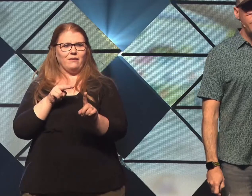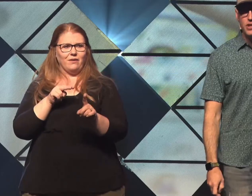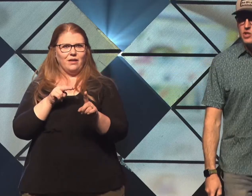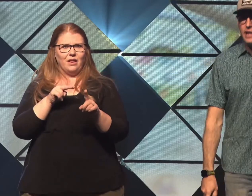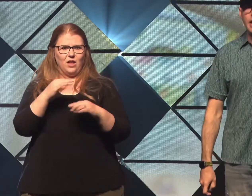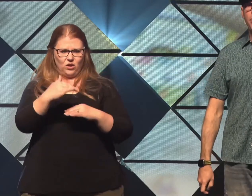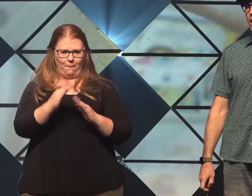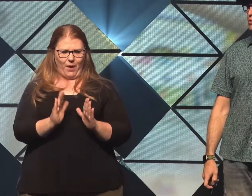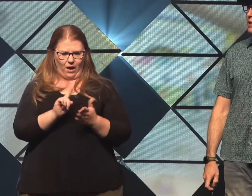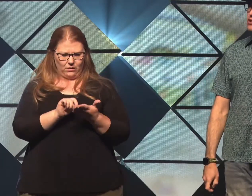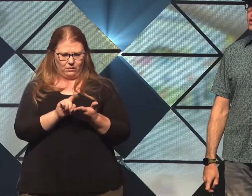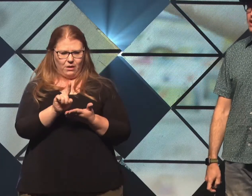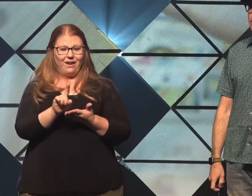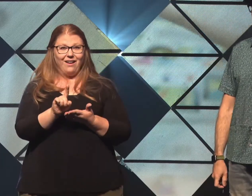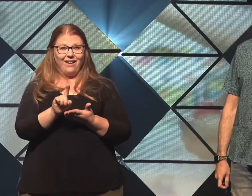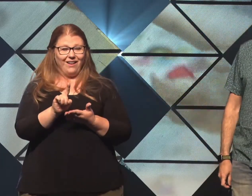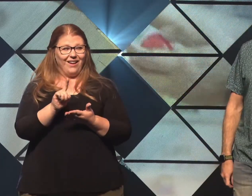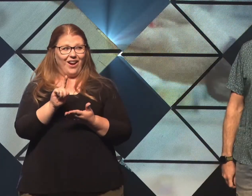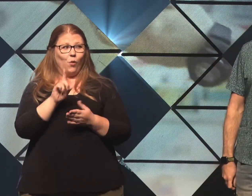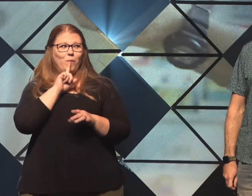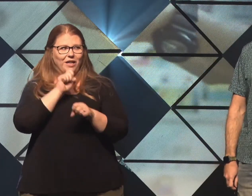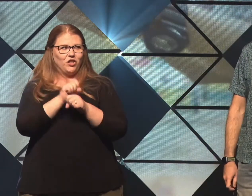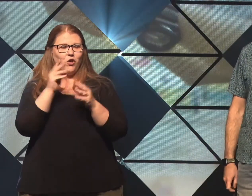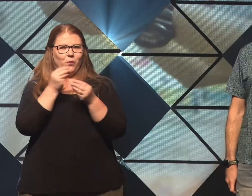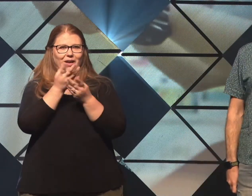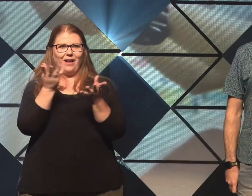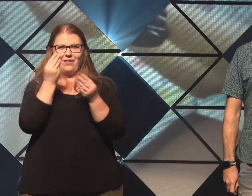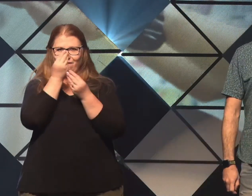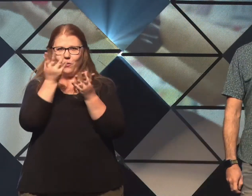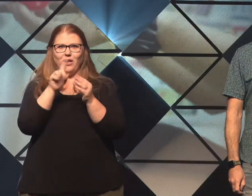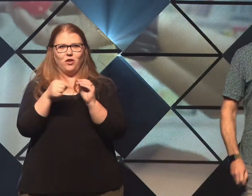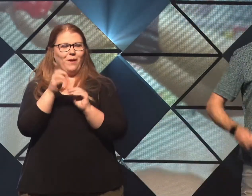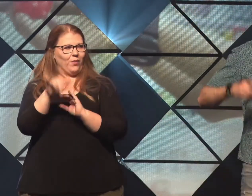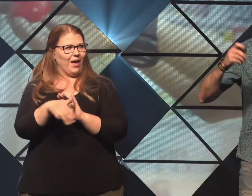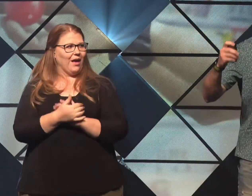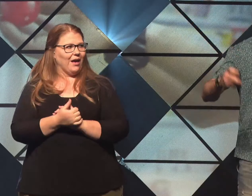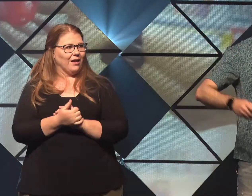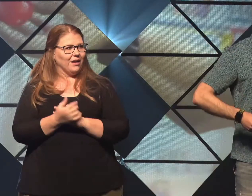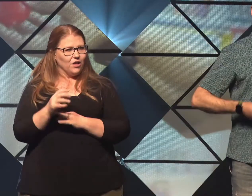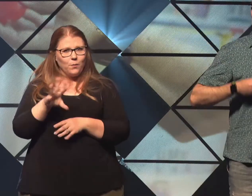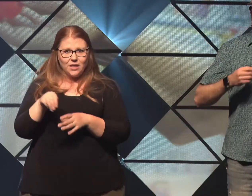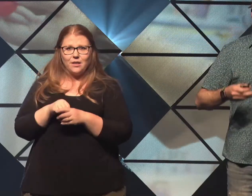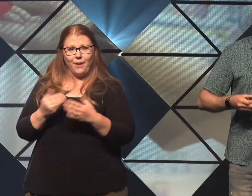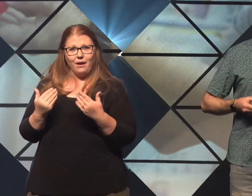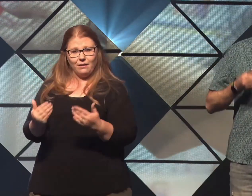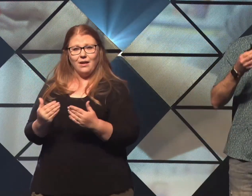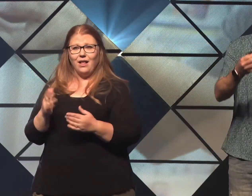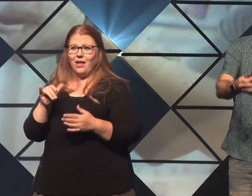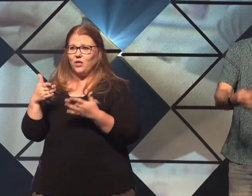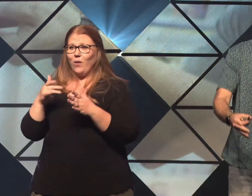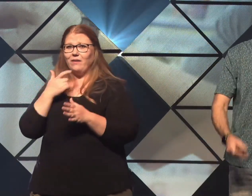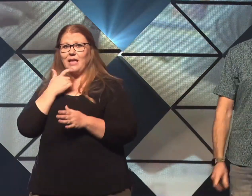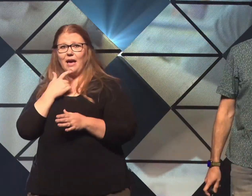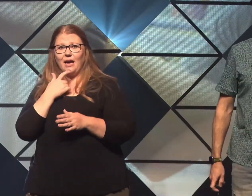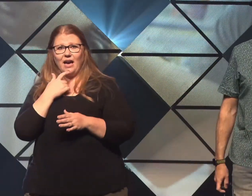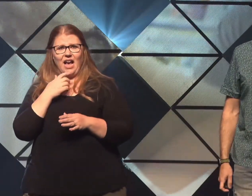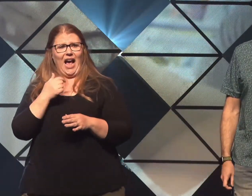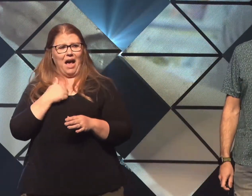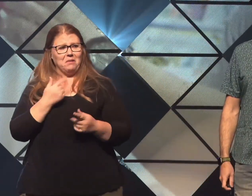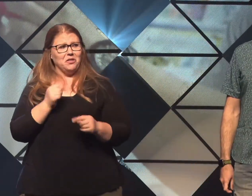checkbox there. If you just check that box, we'll make sure you get information about that. Just participate. It's just this way of saying, all right, I'm going to give this a